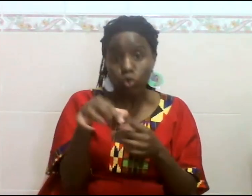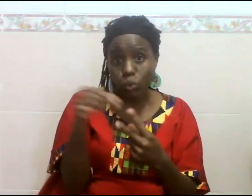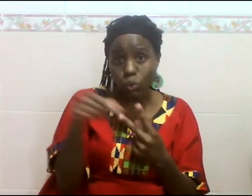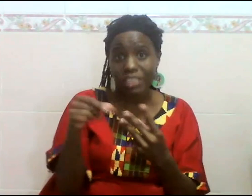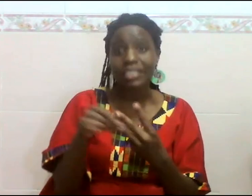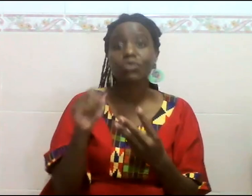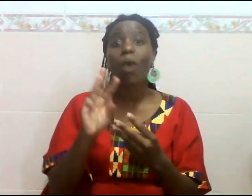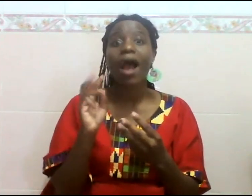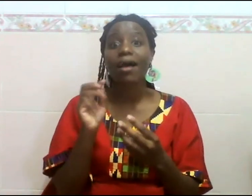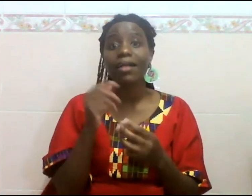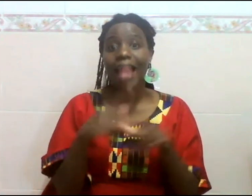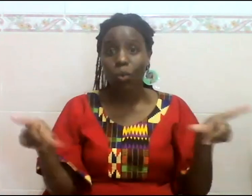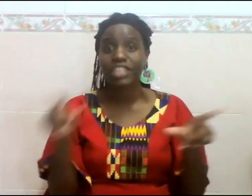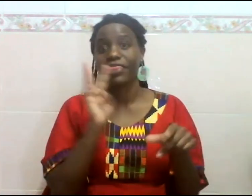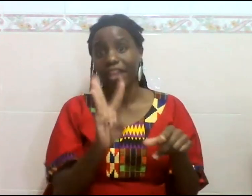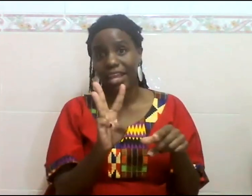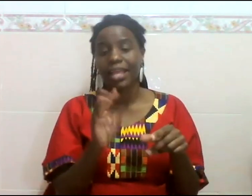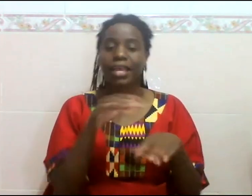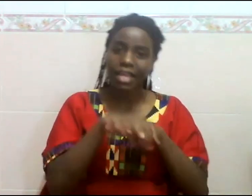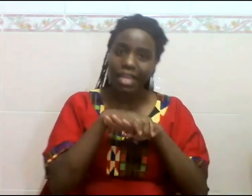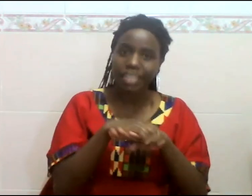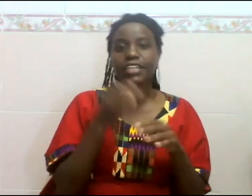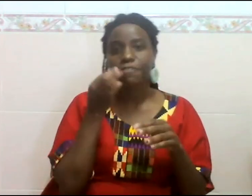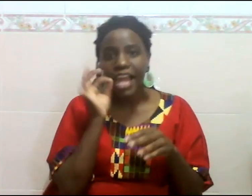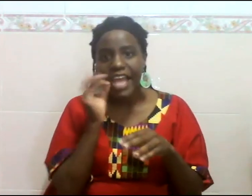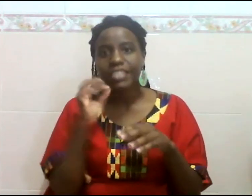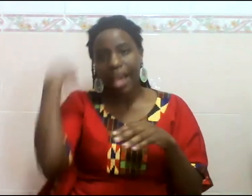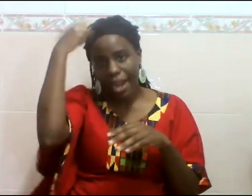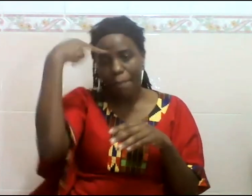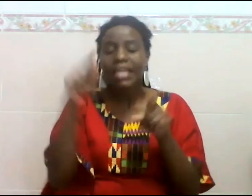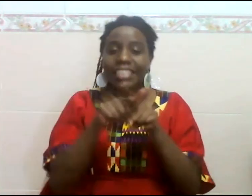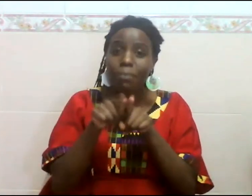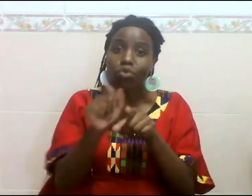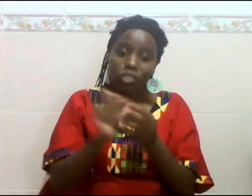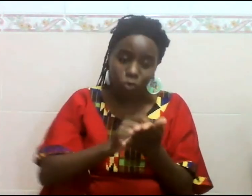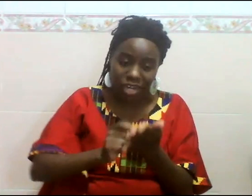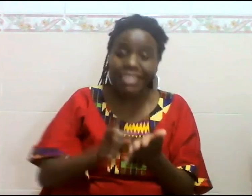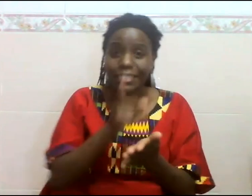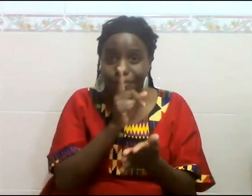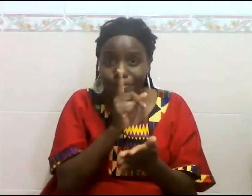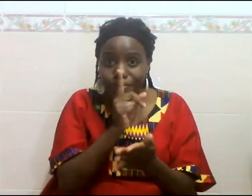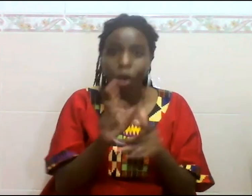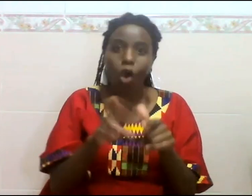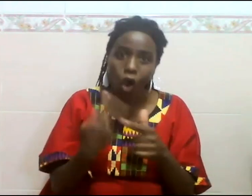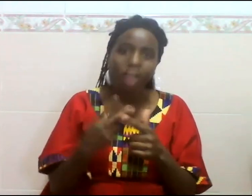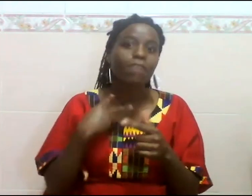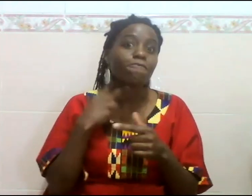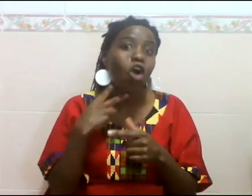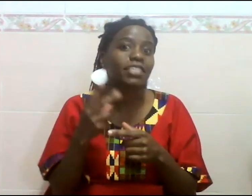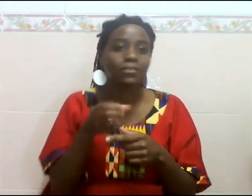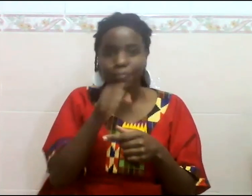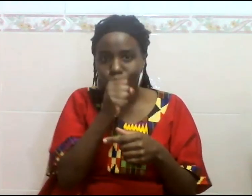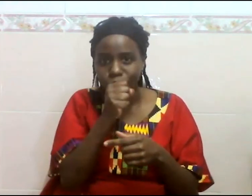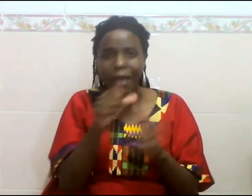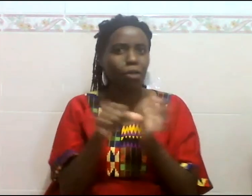intermit what we call silent writing. So some of you are already writing, which is great, and just as we